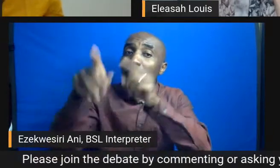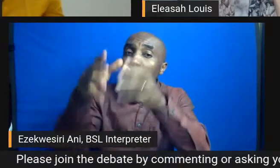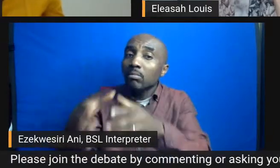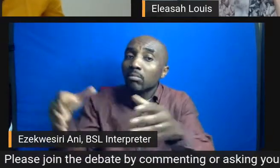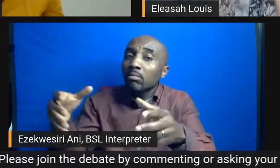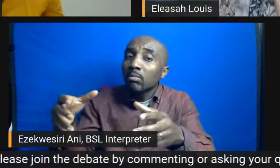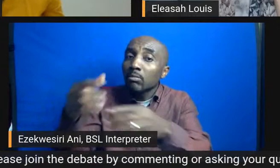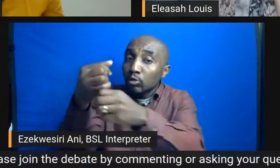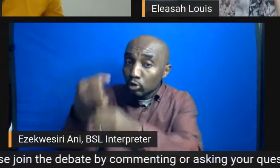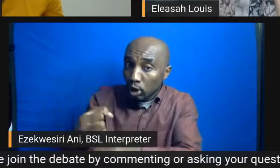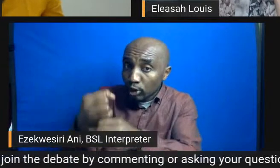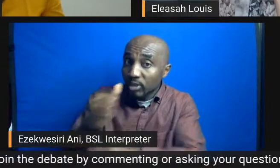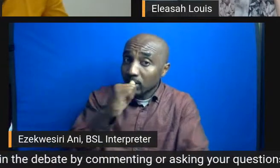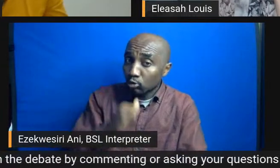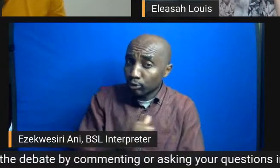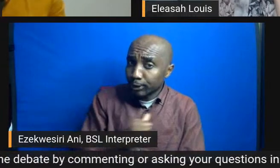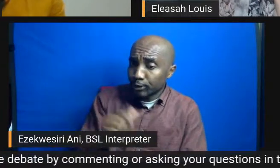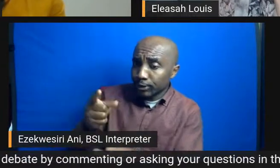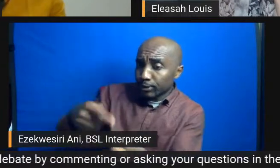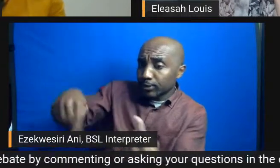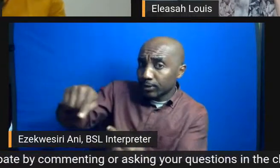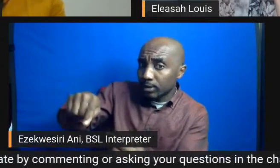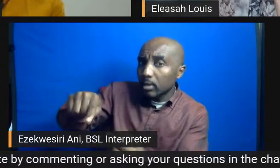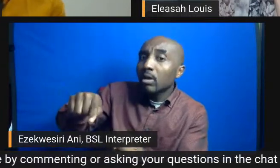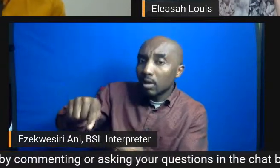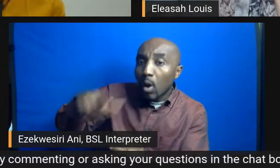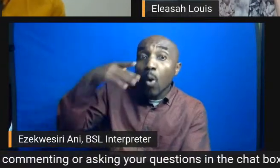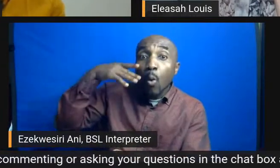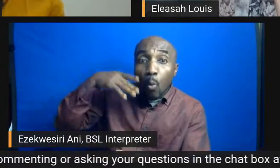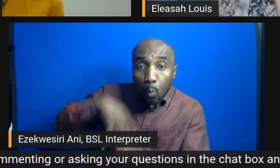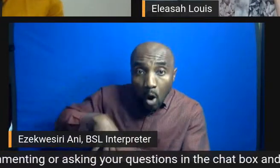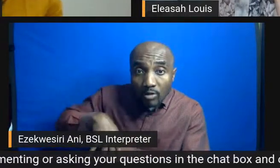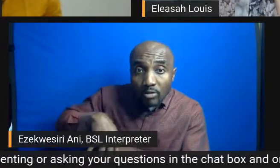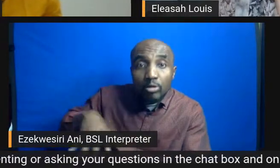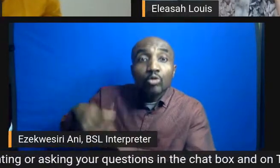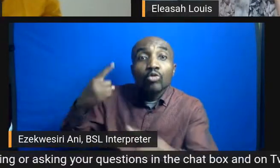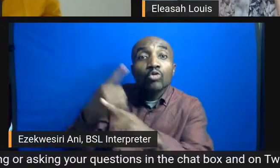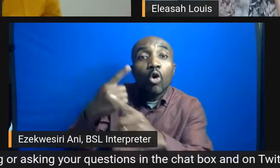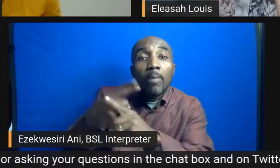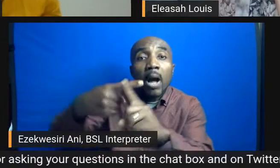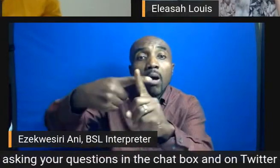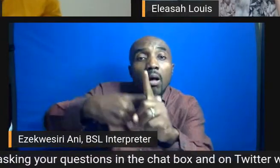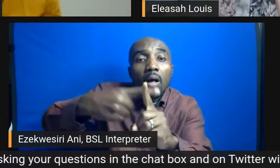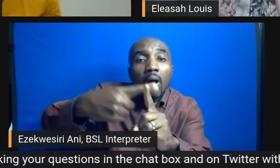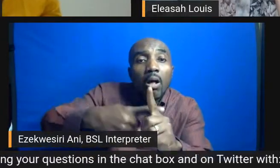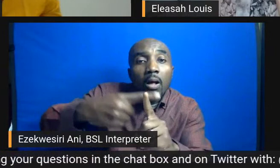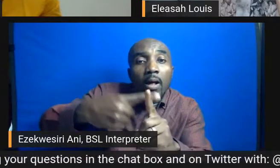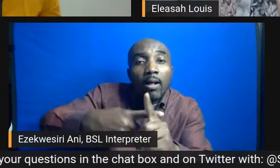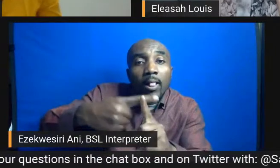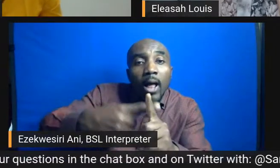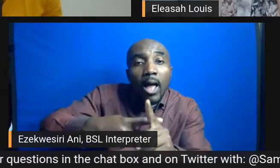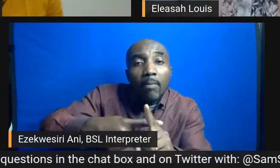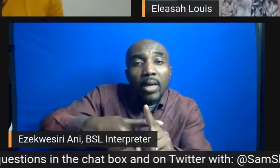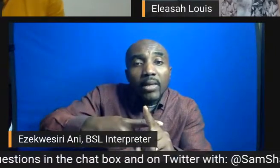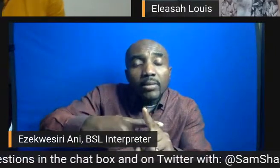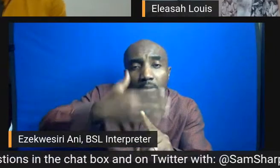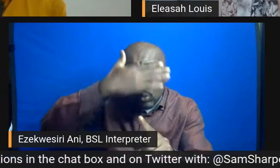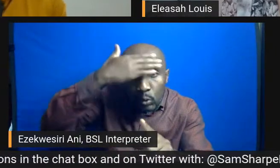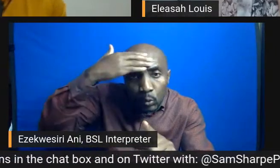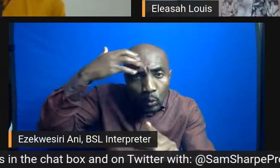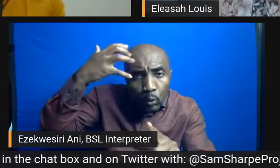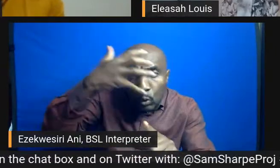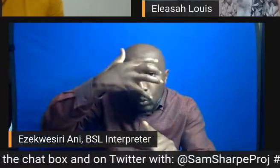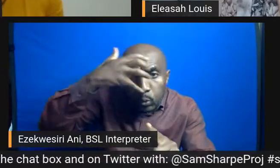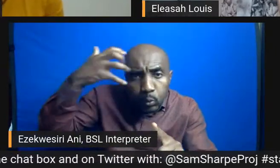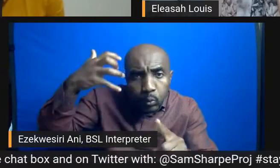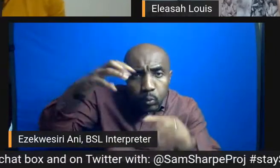Christians, want to connect with the conversation around climate change, right? They understand the